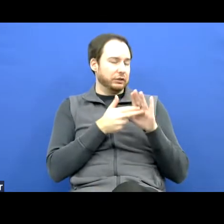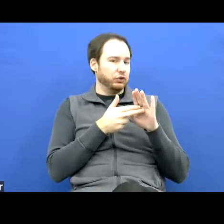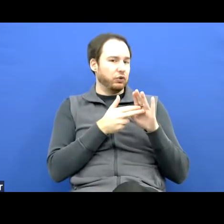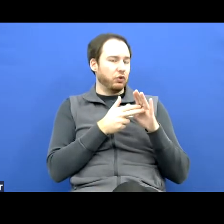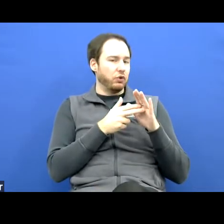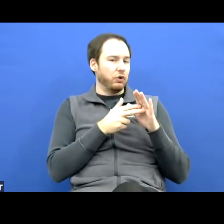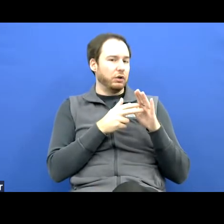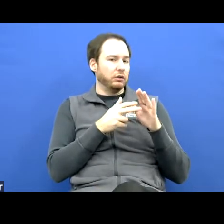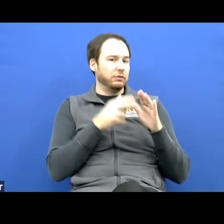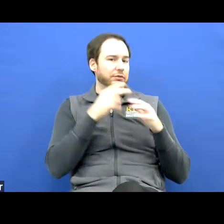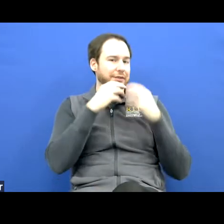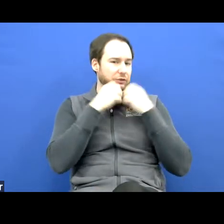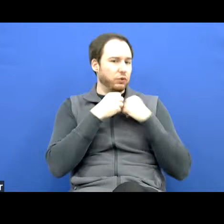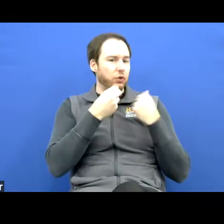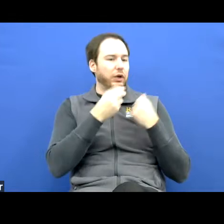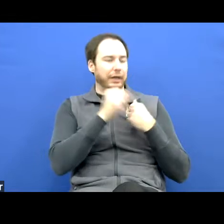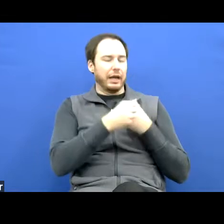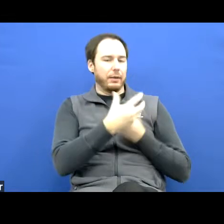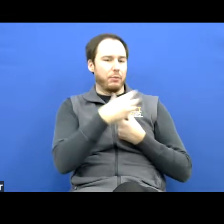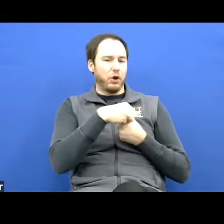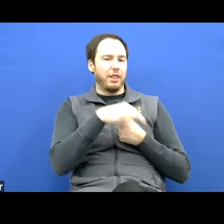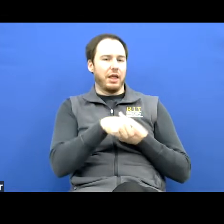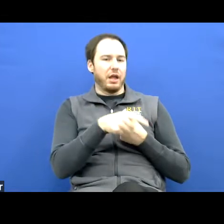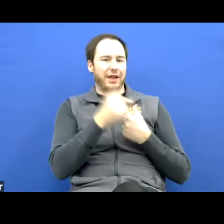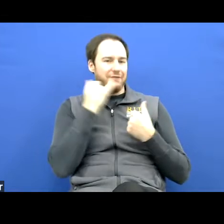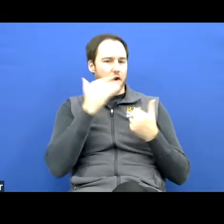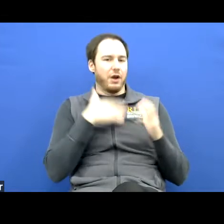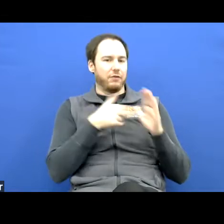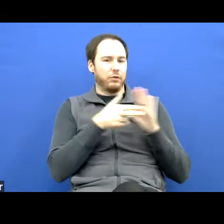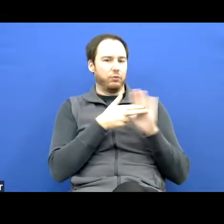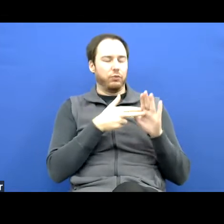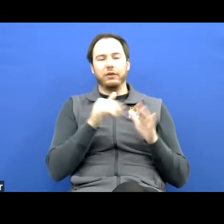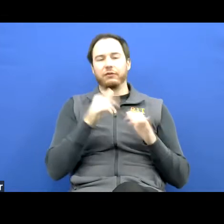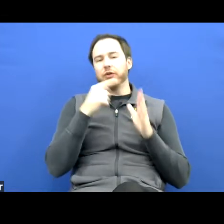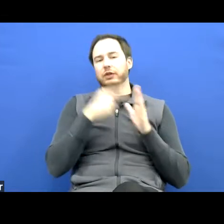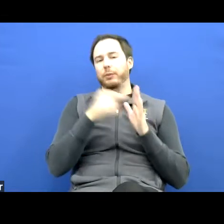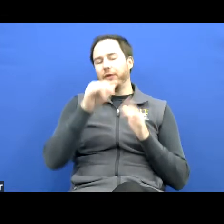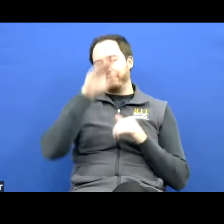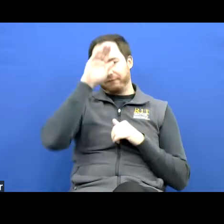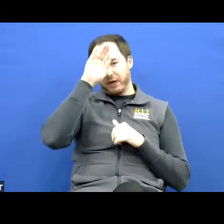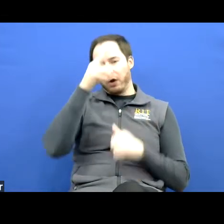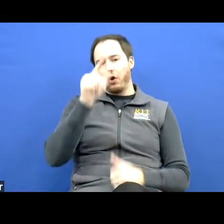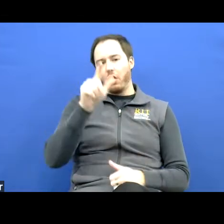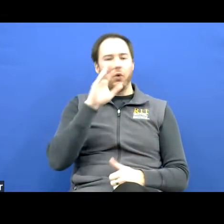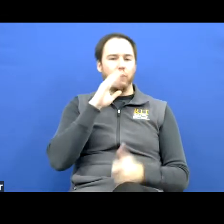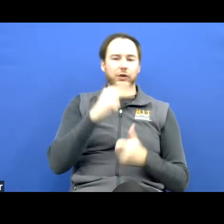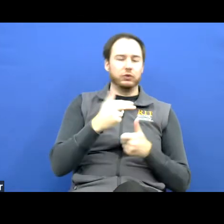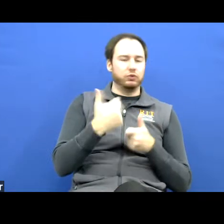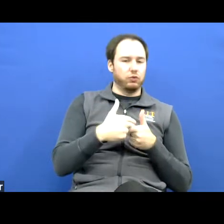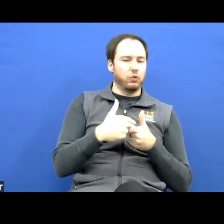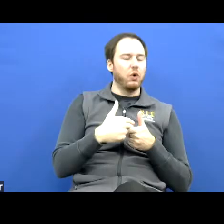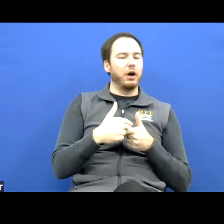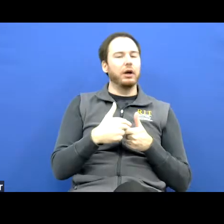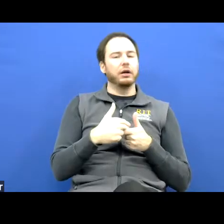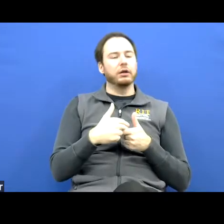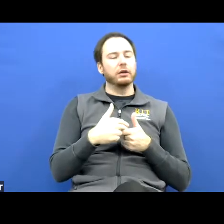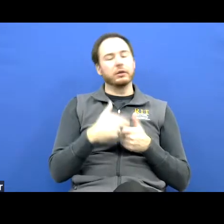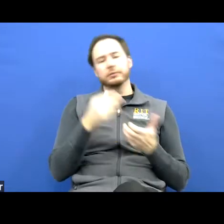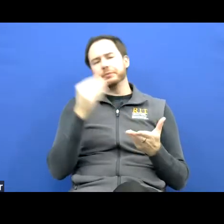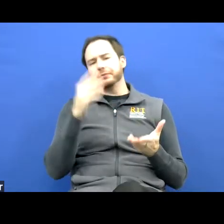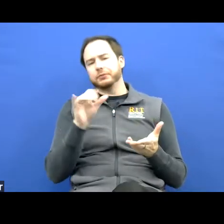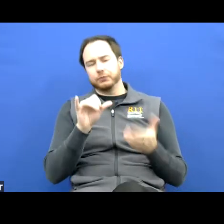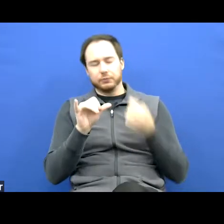would be able to partake in it. The fire hall was one that was going to join. One of the things I'll note is